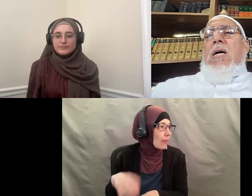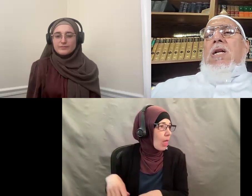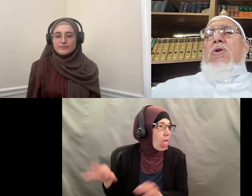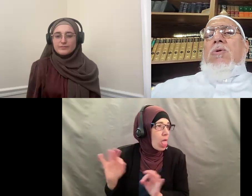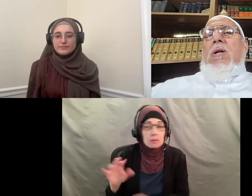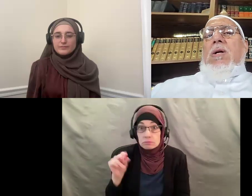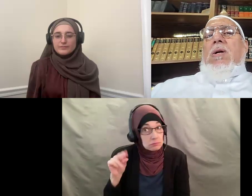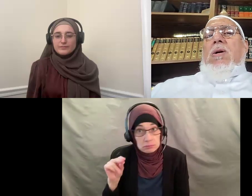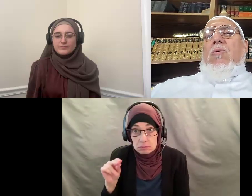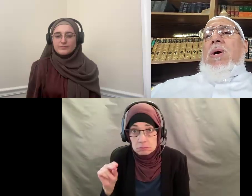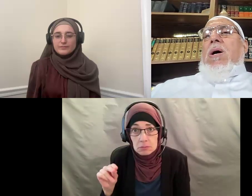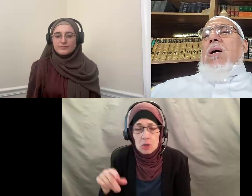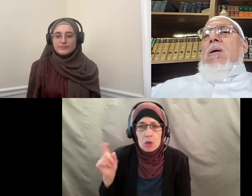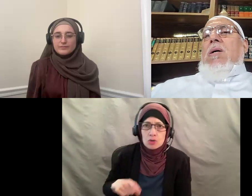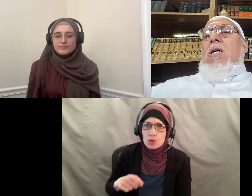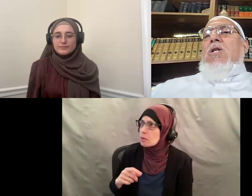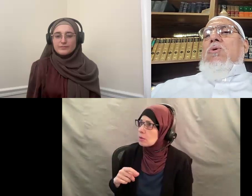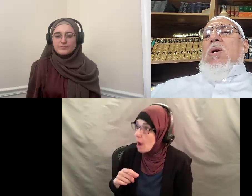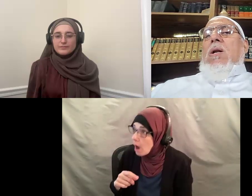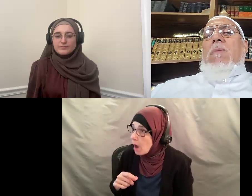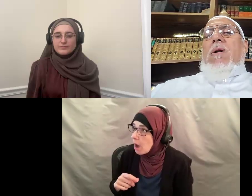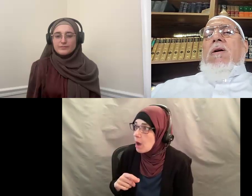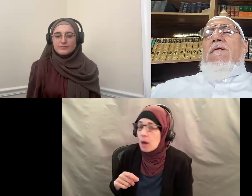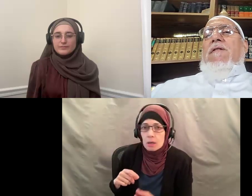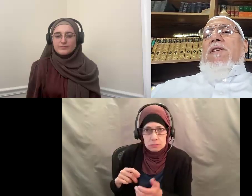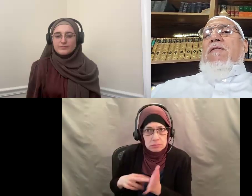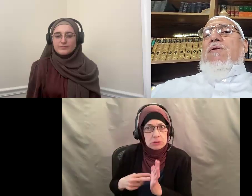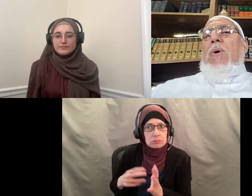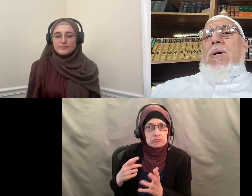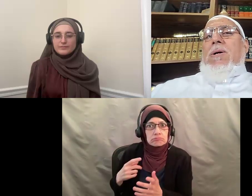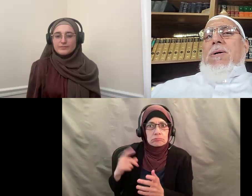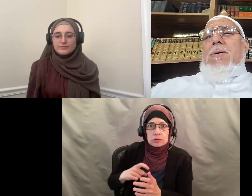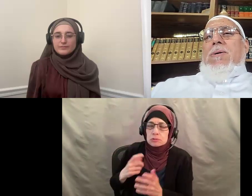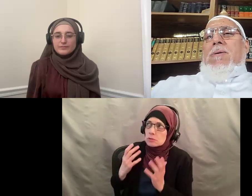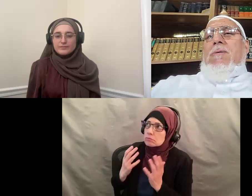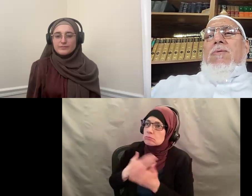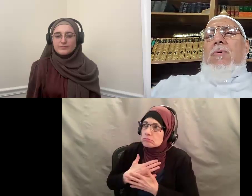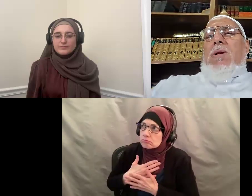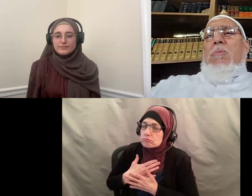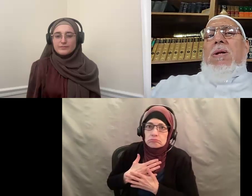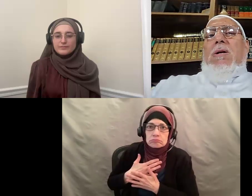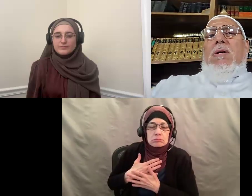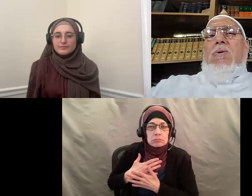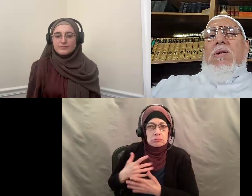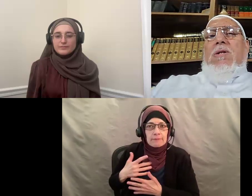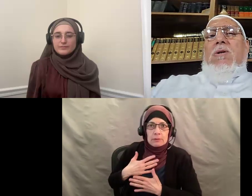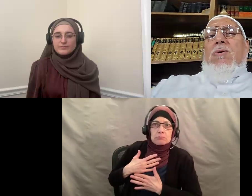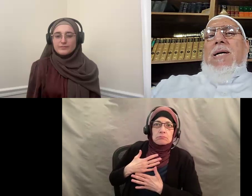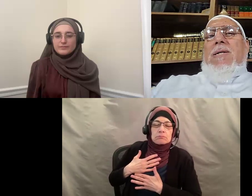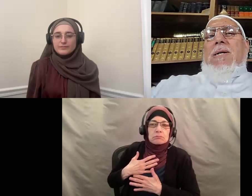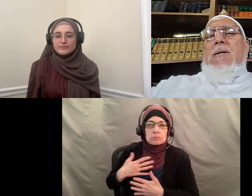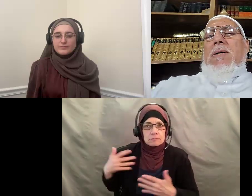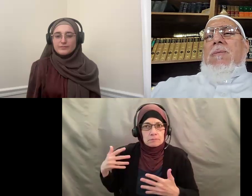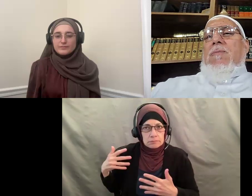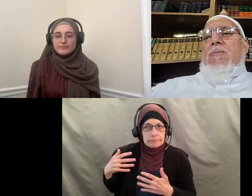It is unusual. We are in Surah number 54 for the brother or sister who